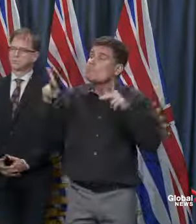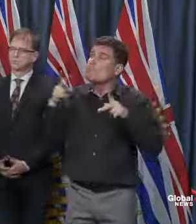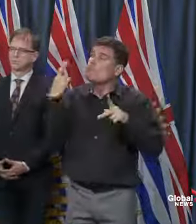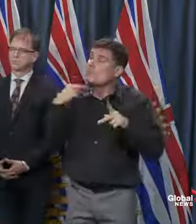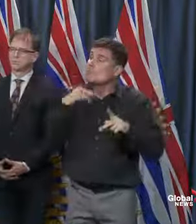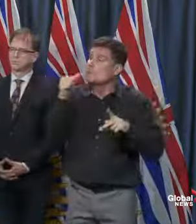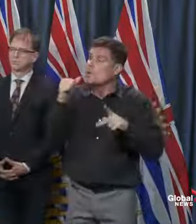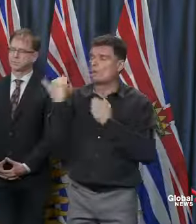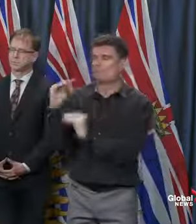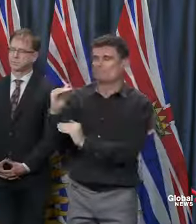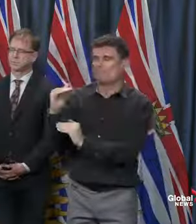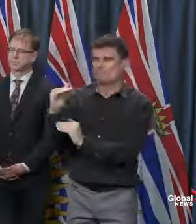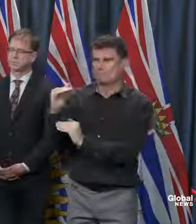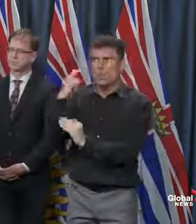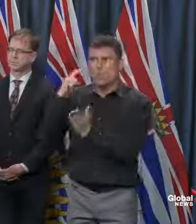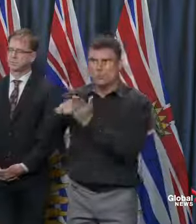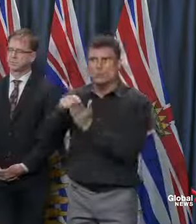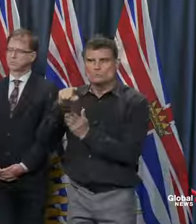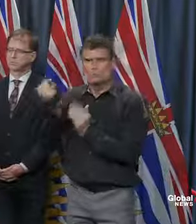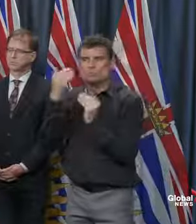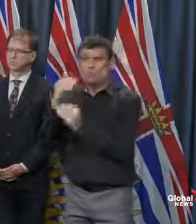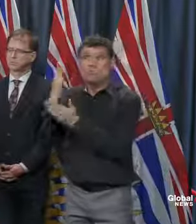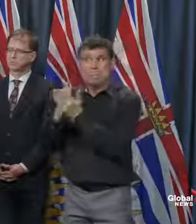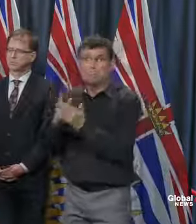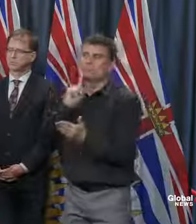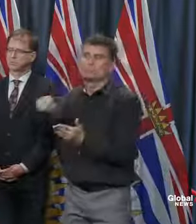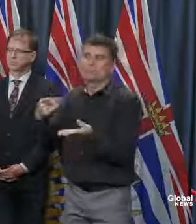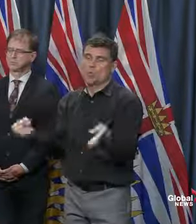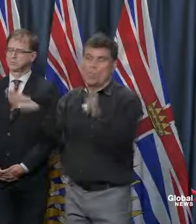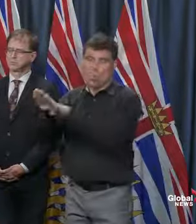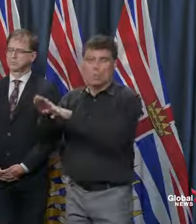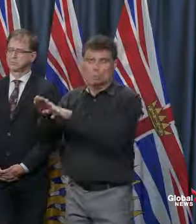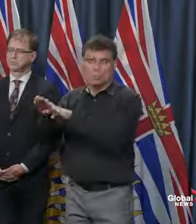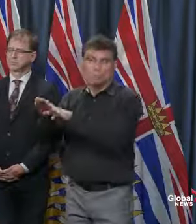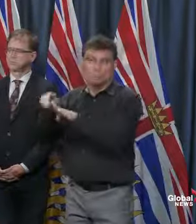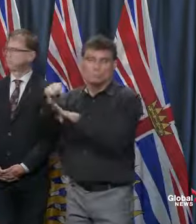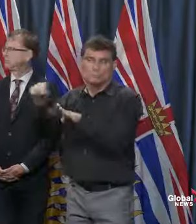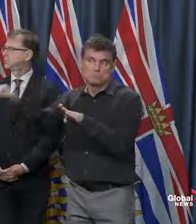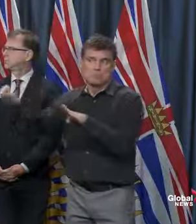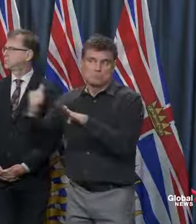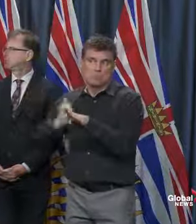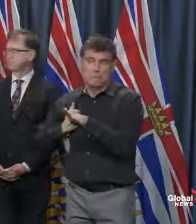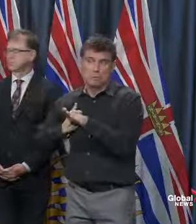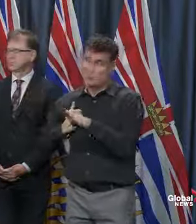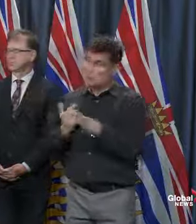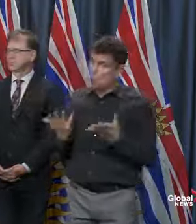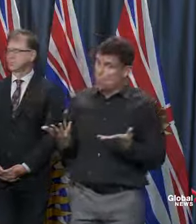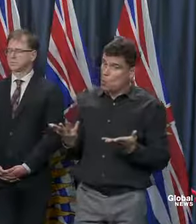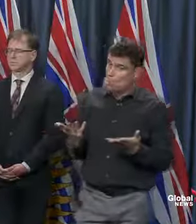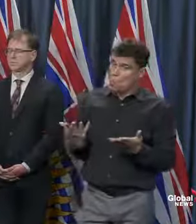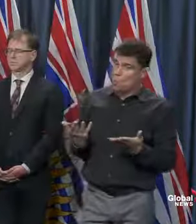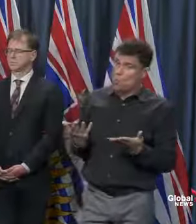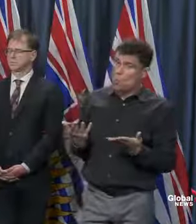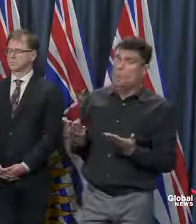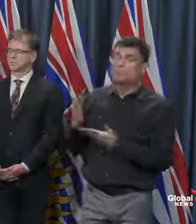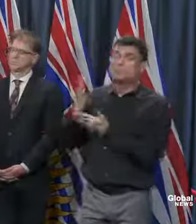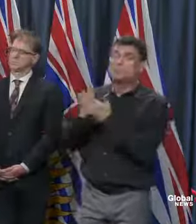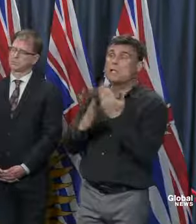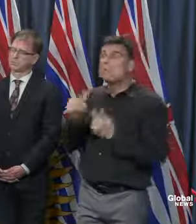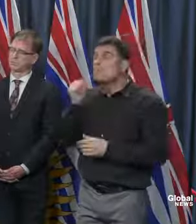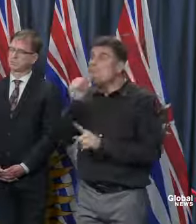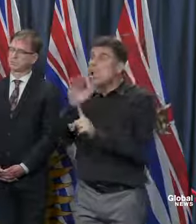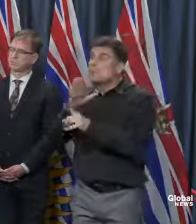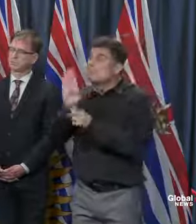cases even close. And I know some private businesses are also choosing to take their own measures. But what would your message be for